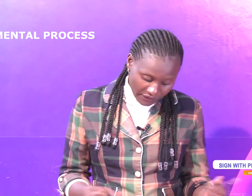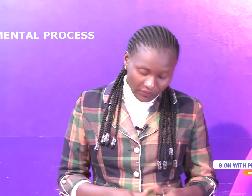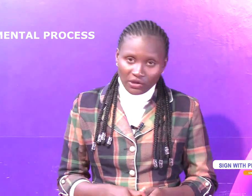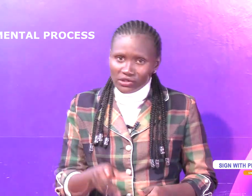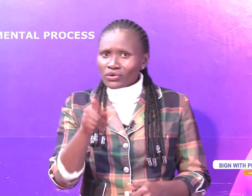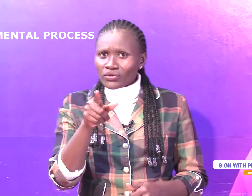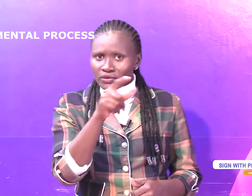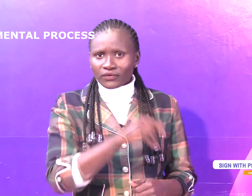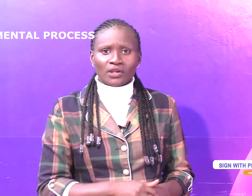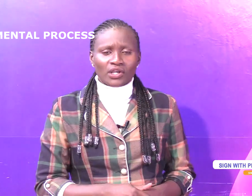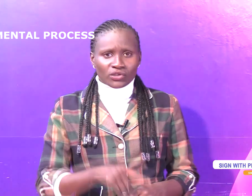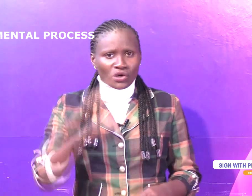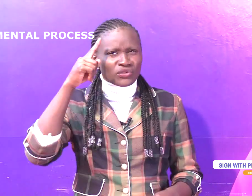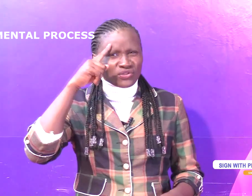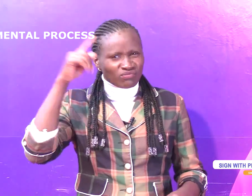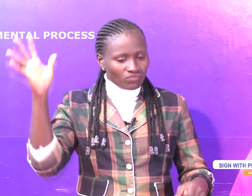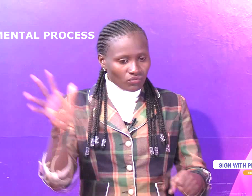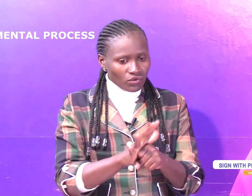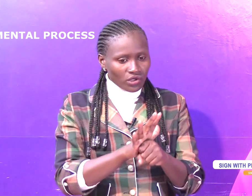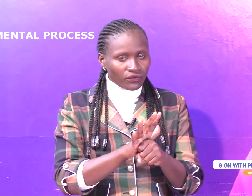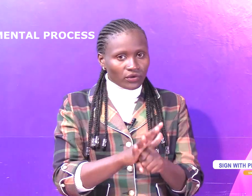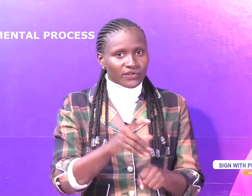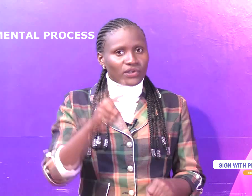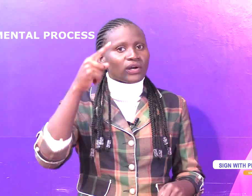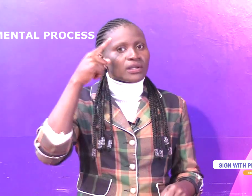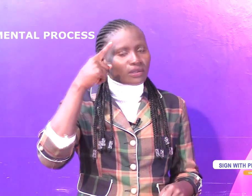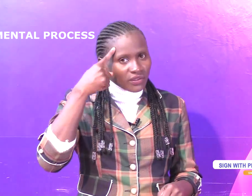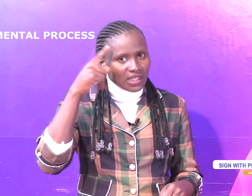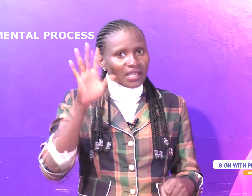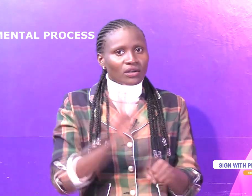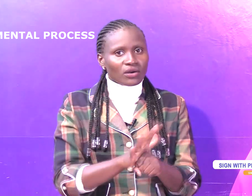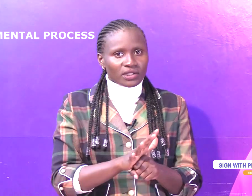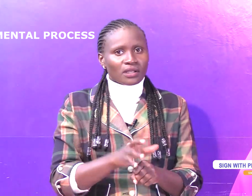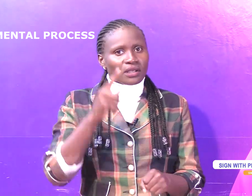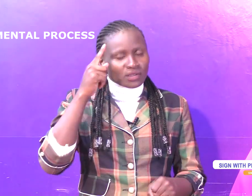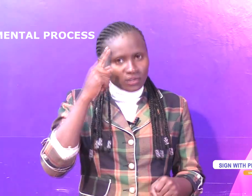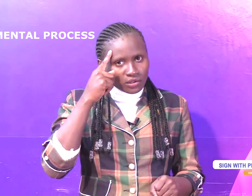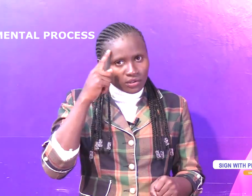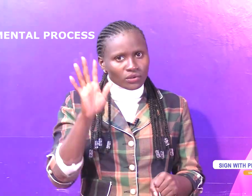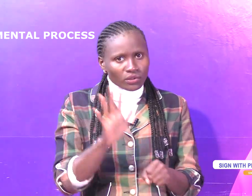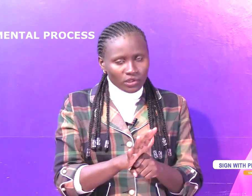so thoughtful, so thoughtful. So you're thinking a lot. Thoughtful,